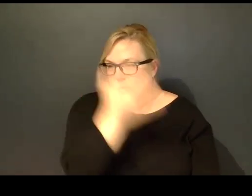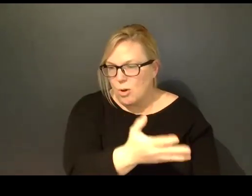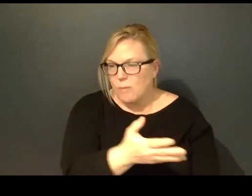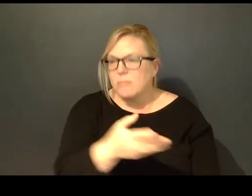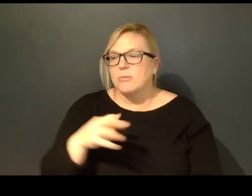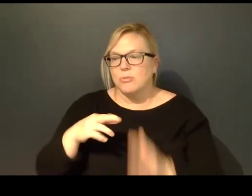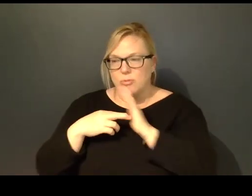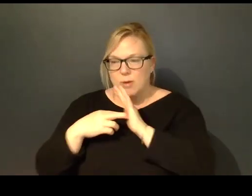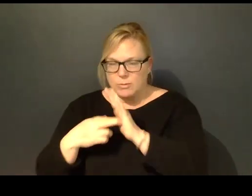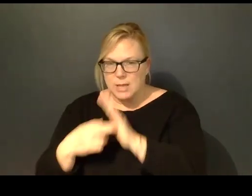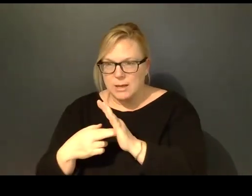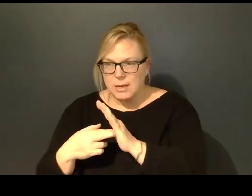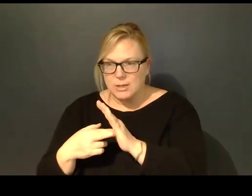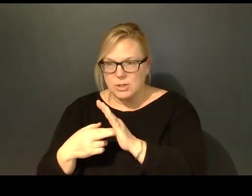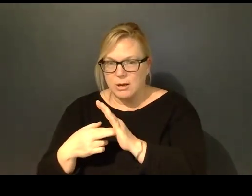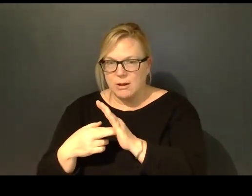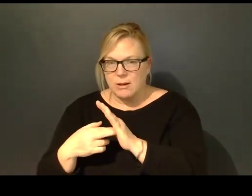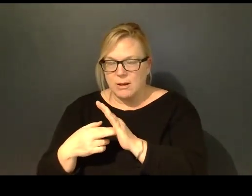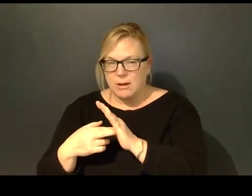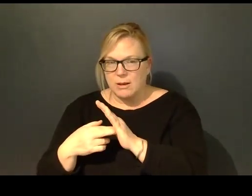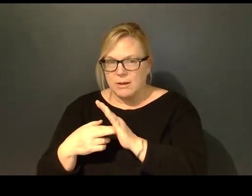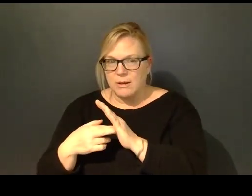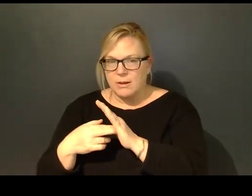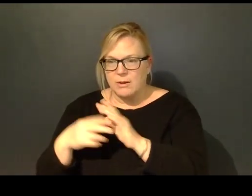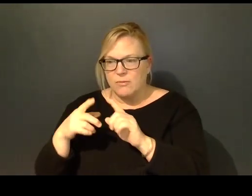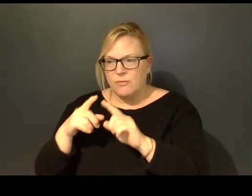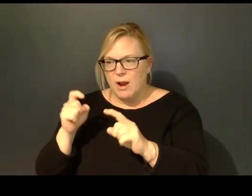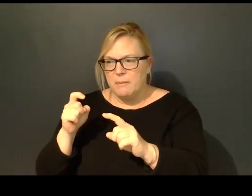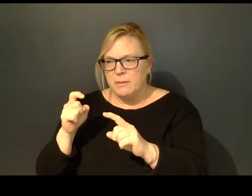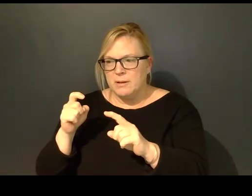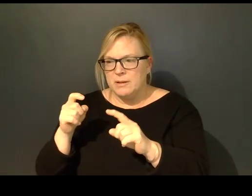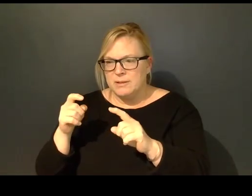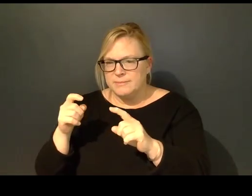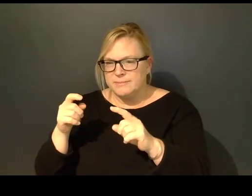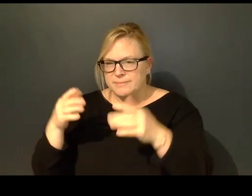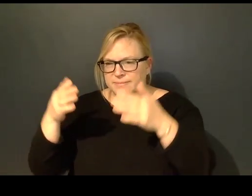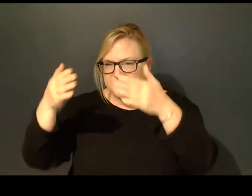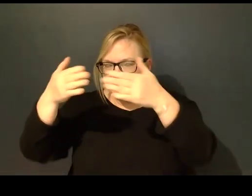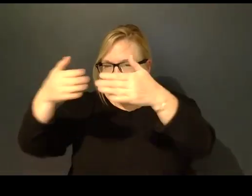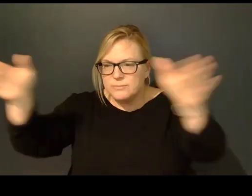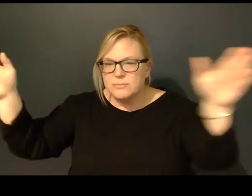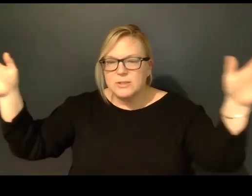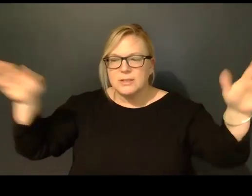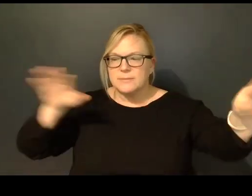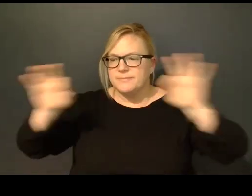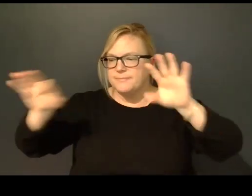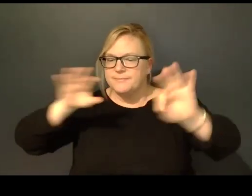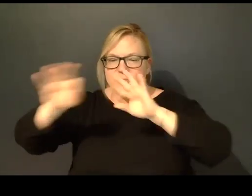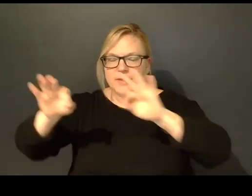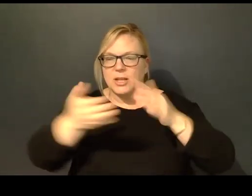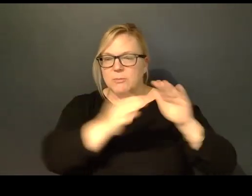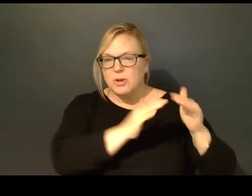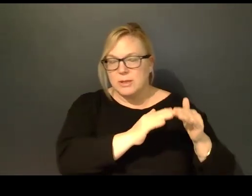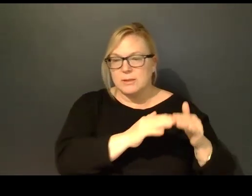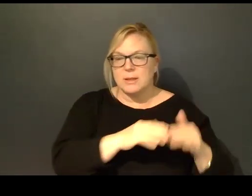representation from a broad selection of communities in this work, including the blind, the